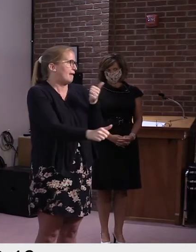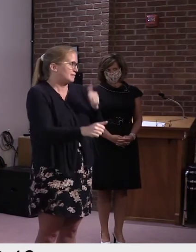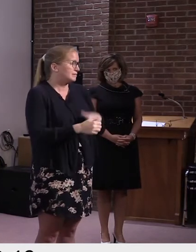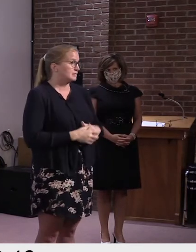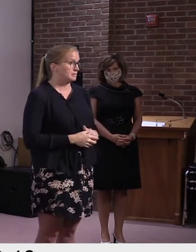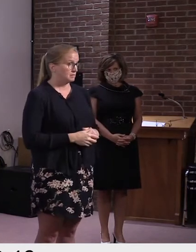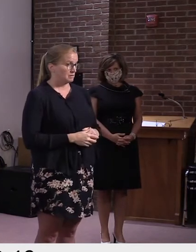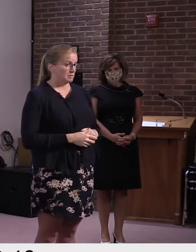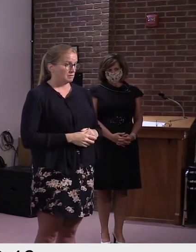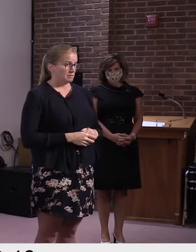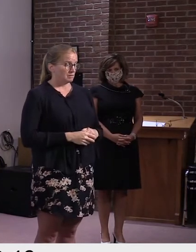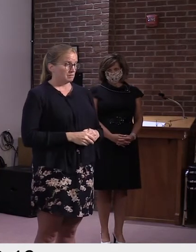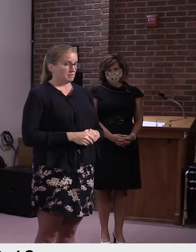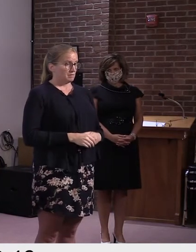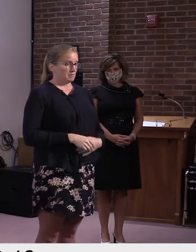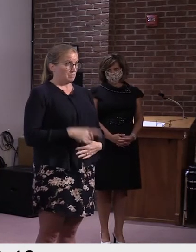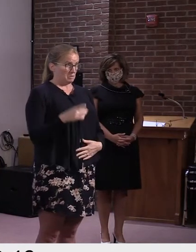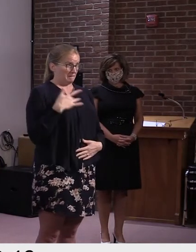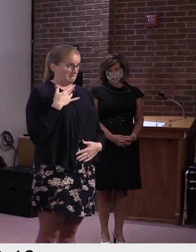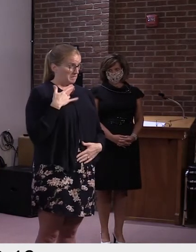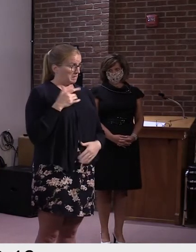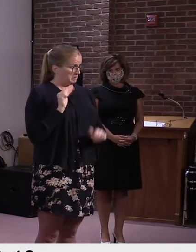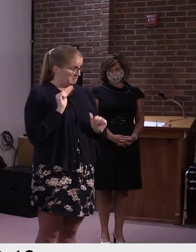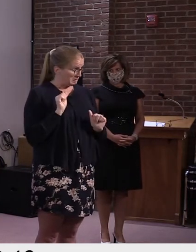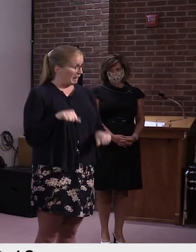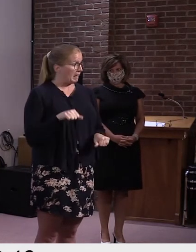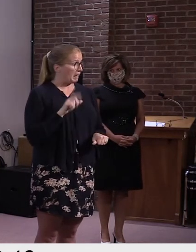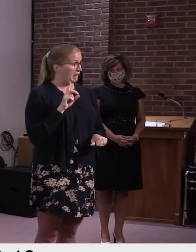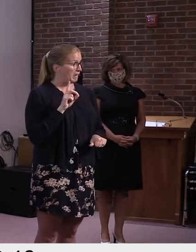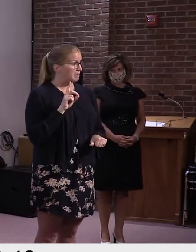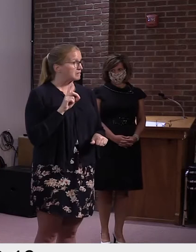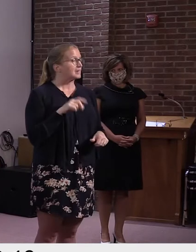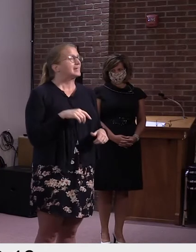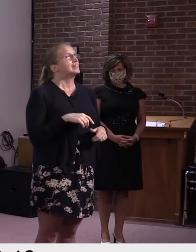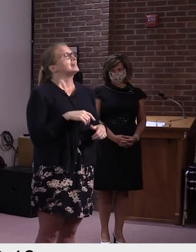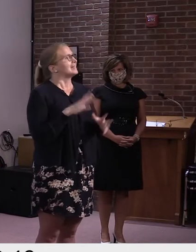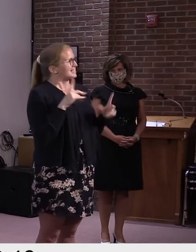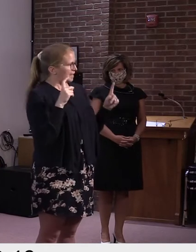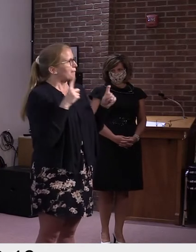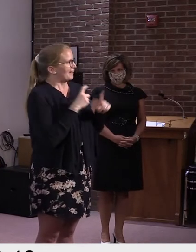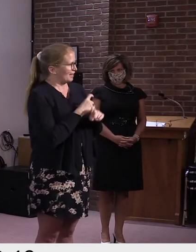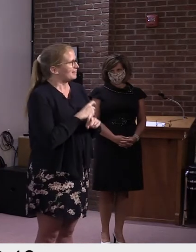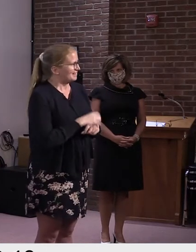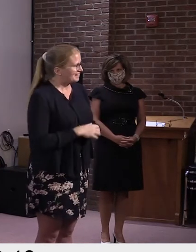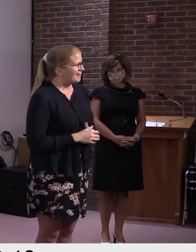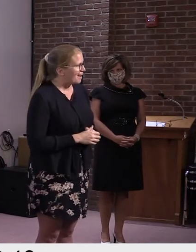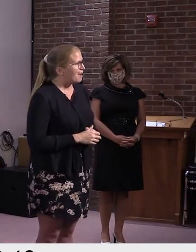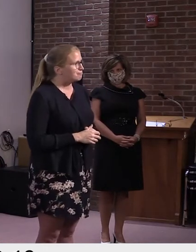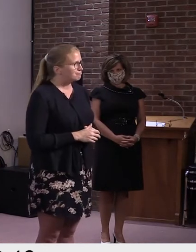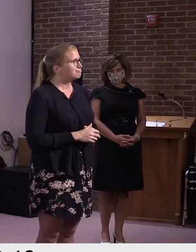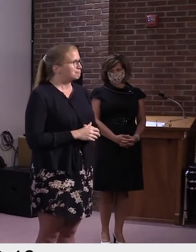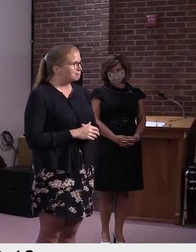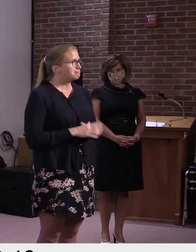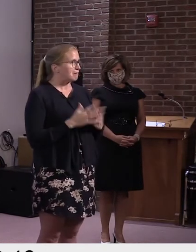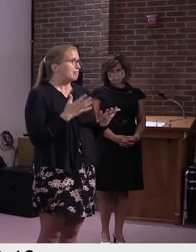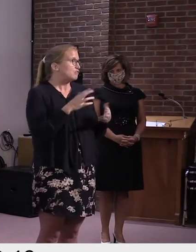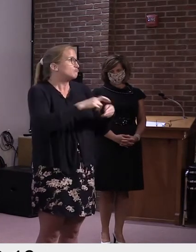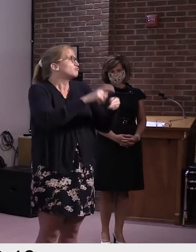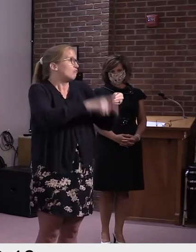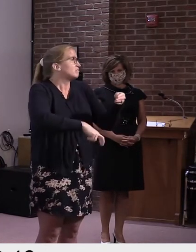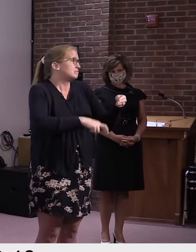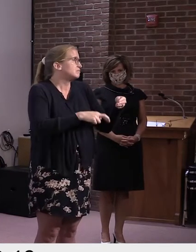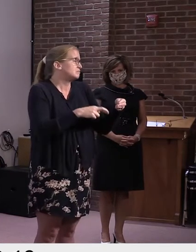Do you think it's a taking? I think it's very complicated, and there's ramifications as a result of